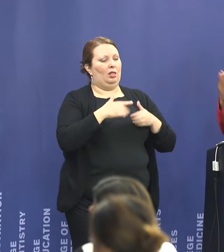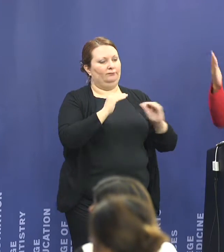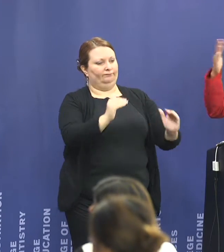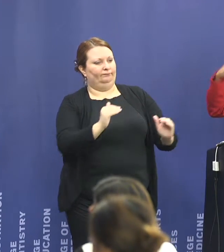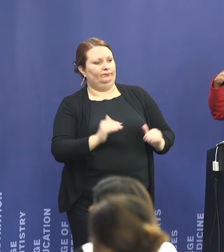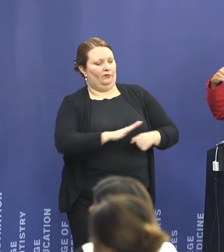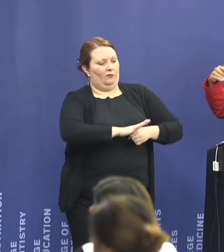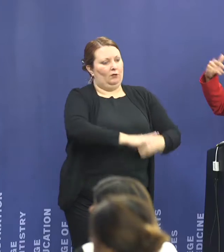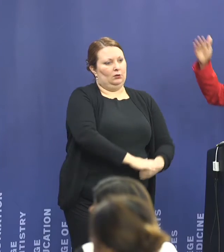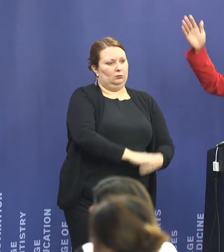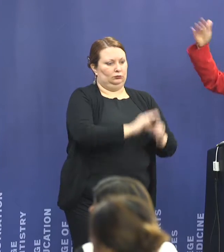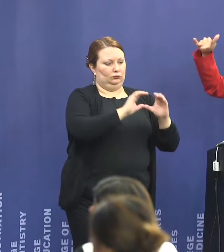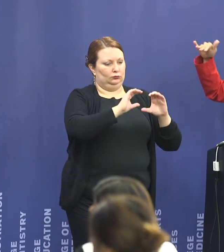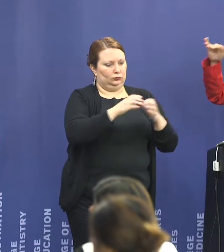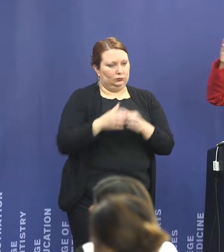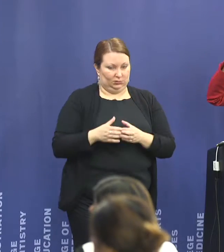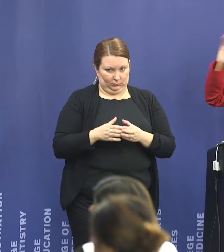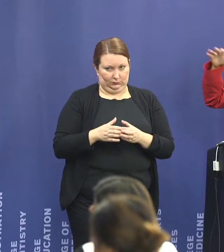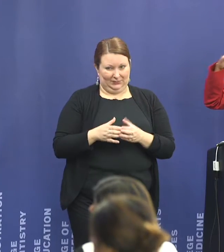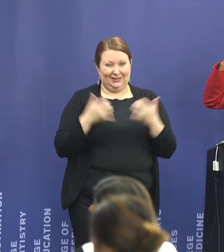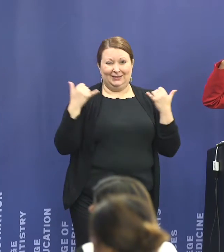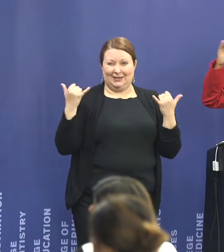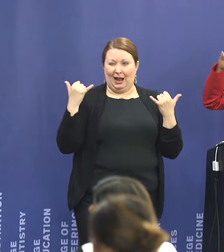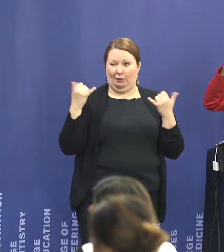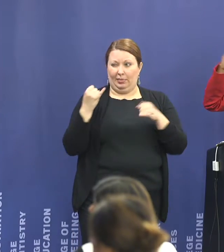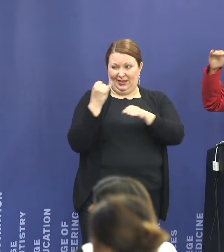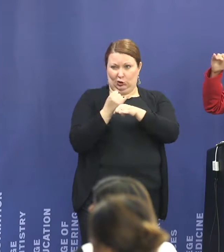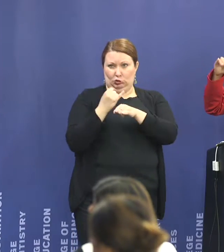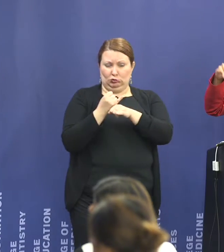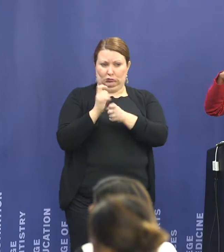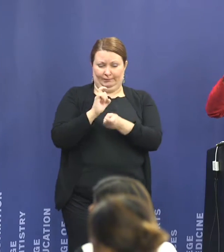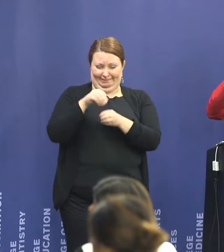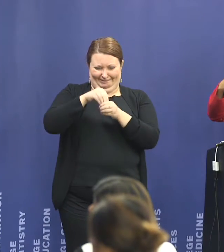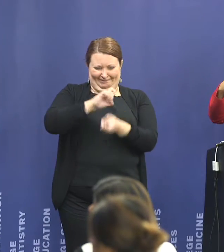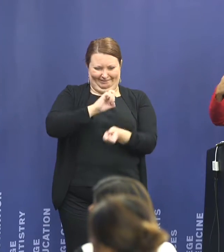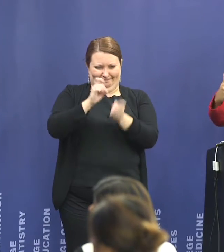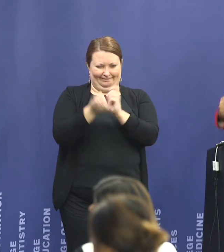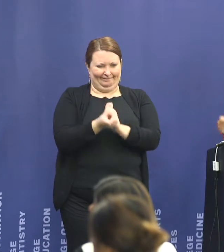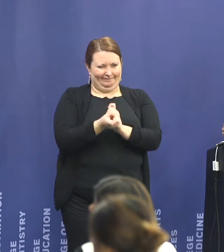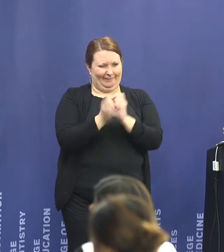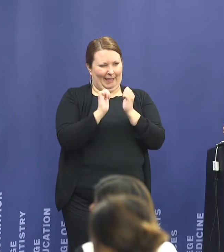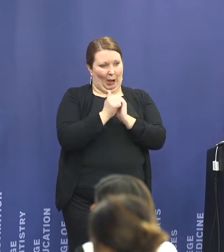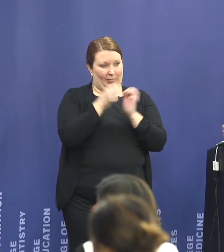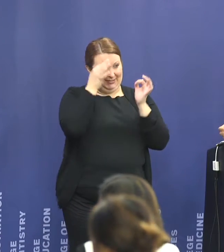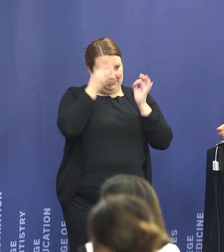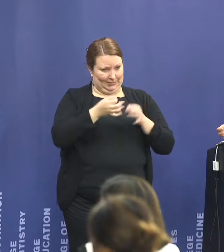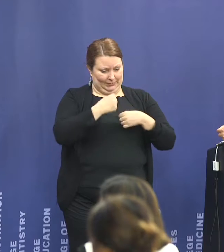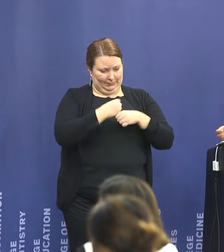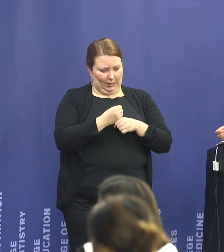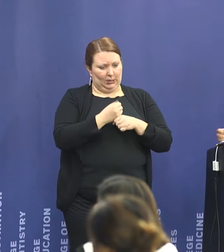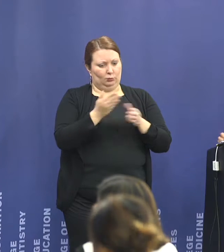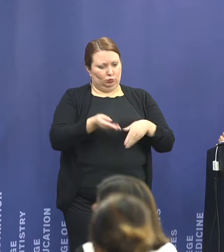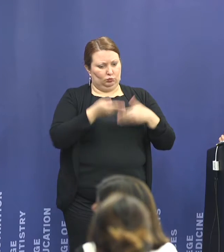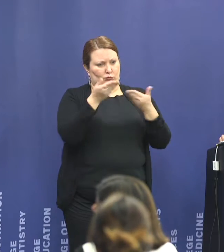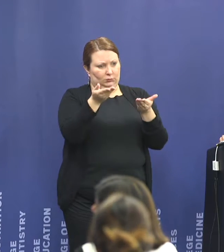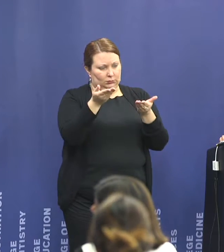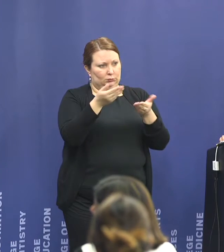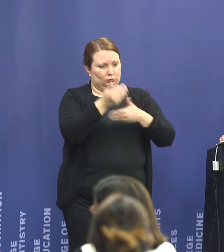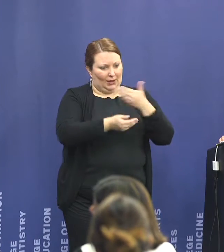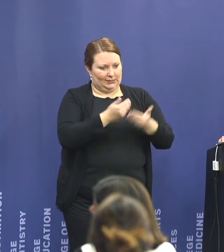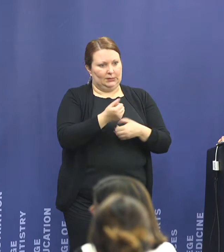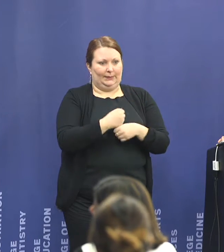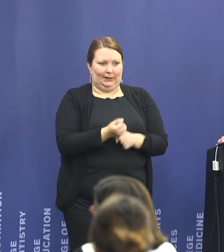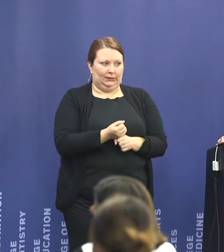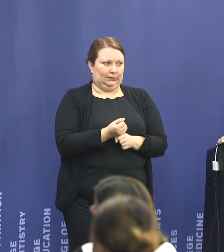groups. So you see right now that there institutionally has been a change in how even the decisions and recommendations are being